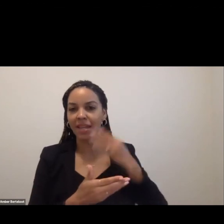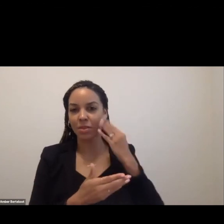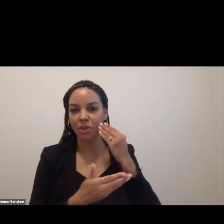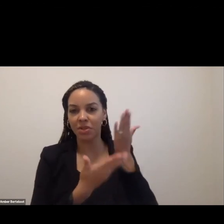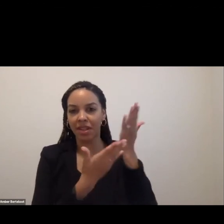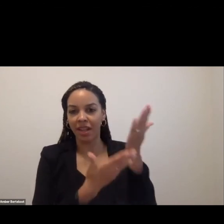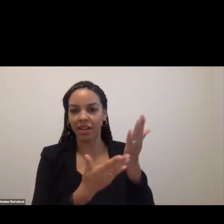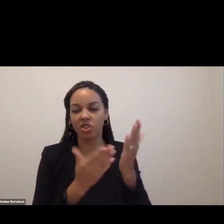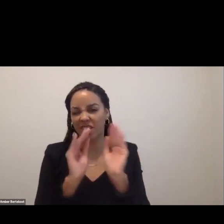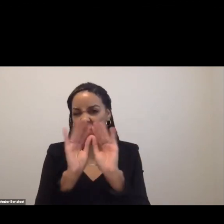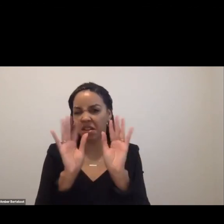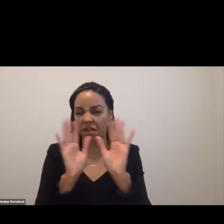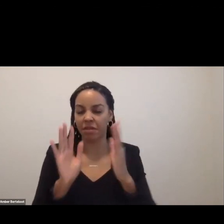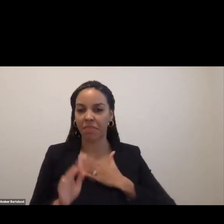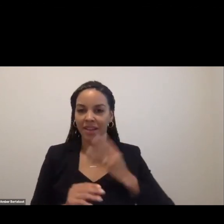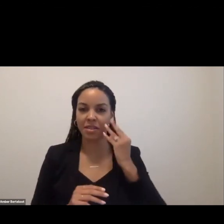to make myself clear.